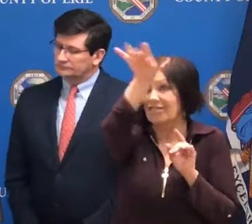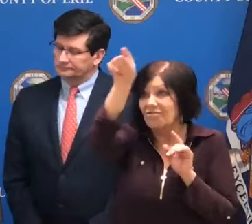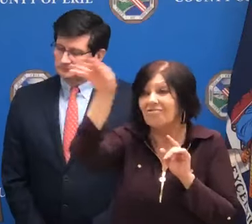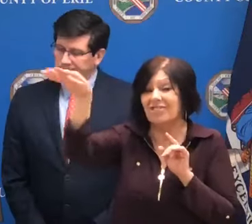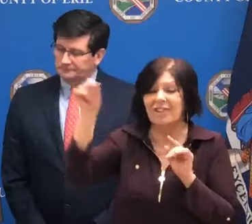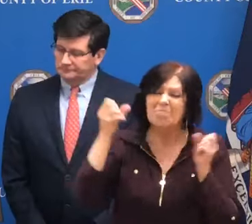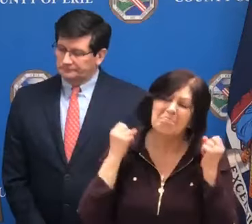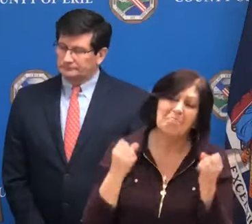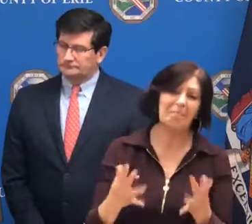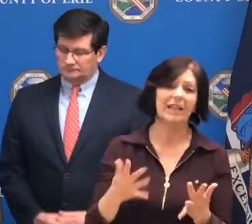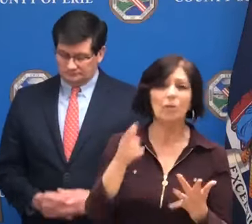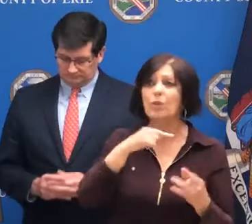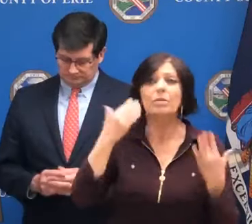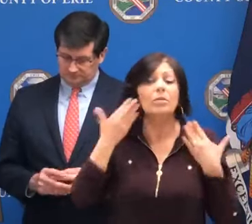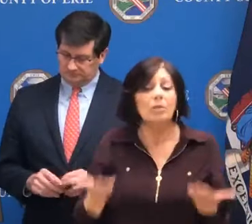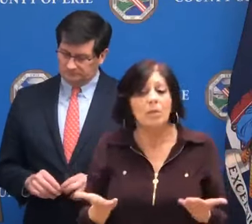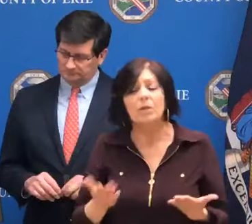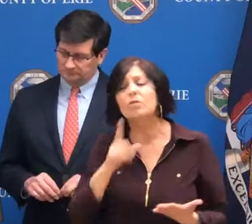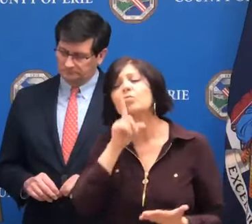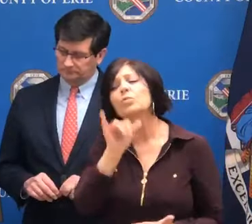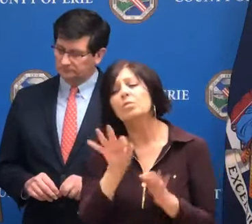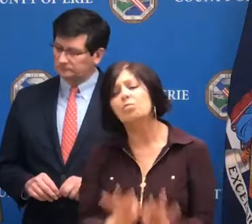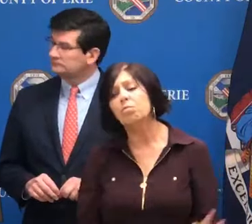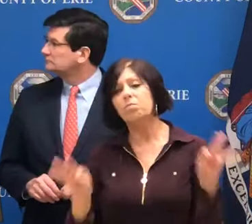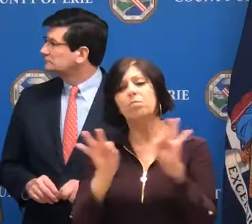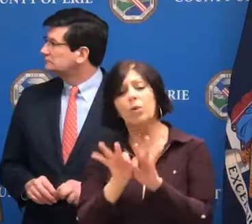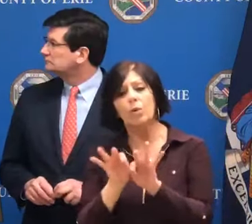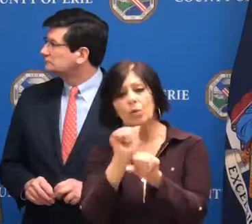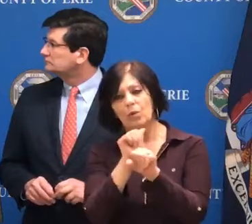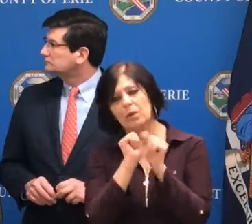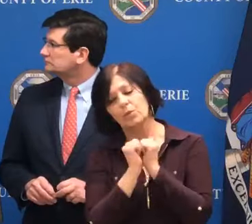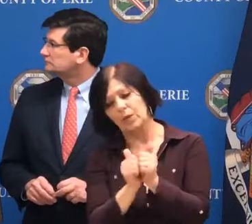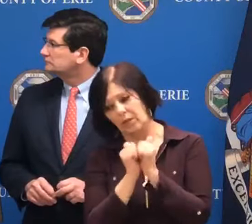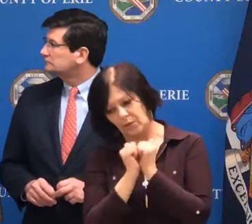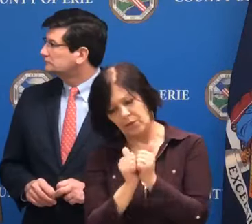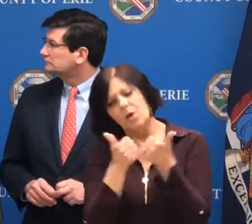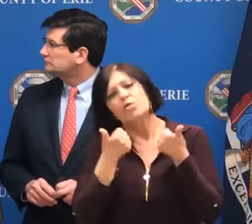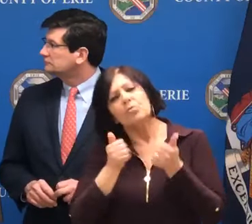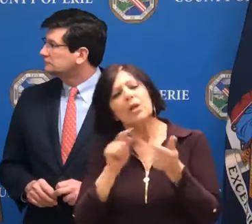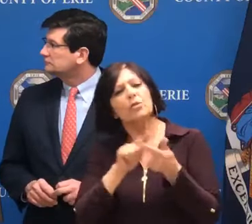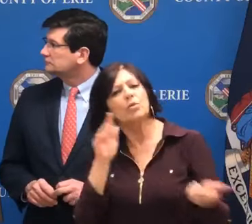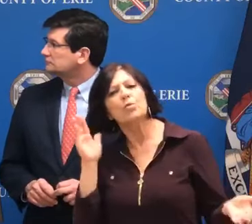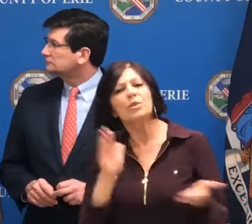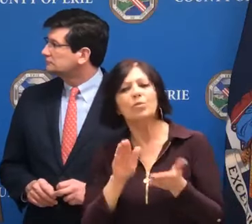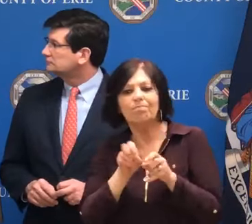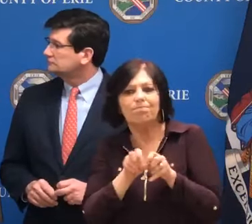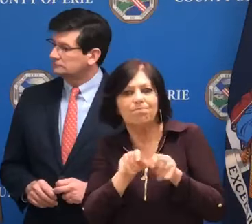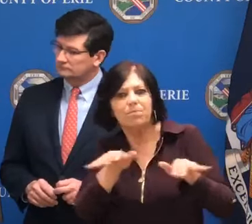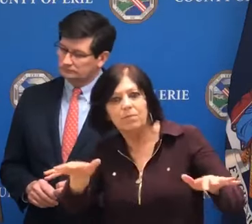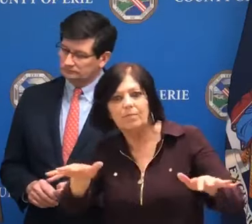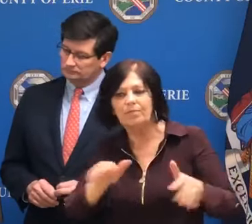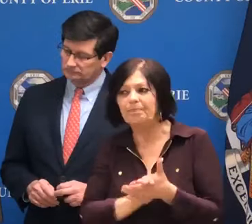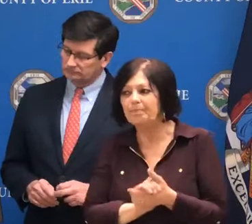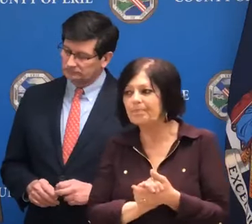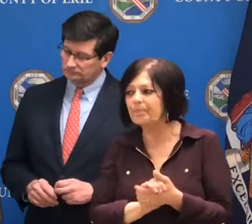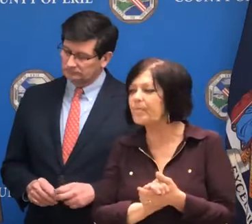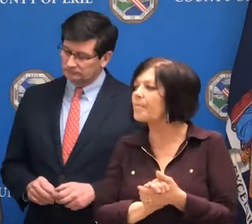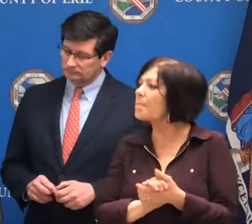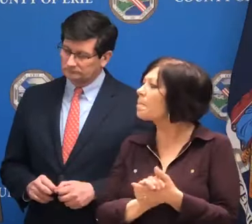been that we're just not aware of. So it's really important that we work together and try to reduce transmission.